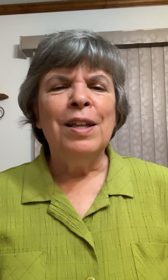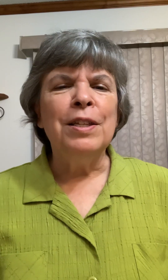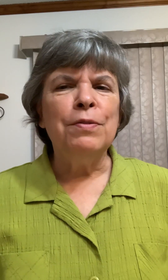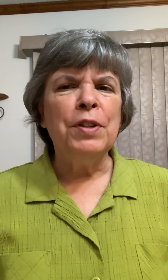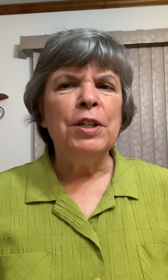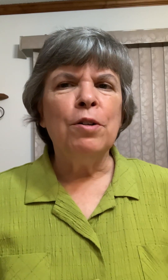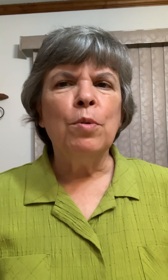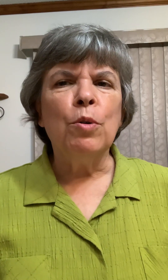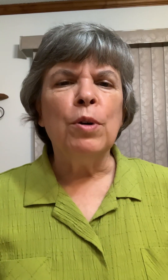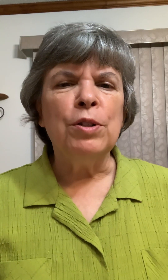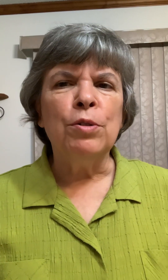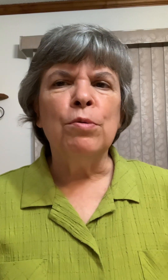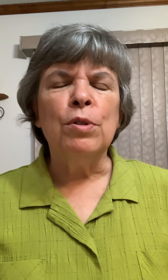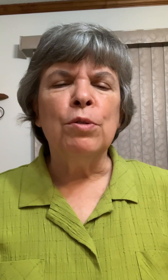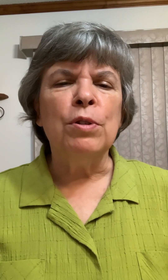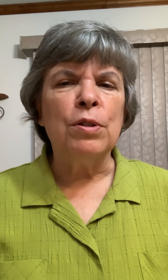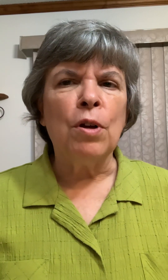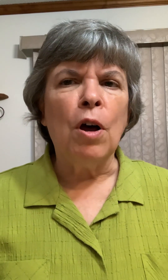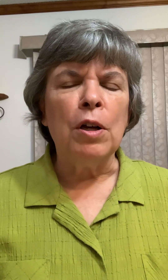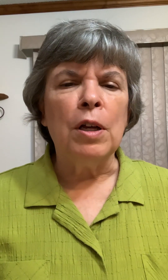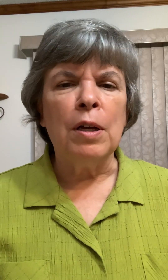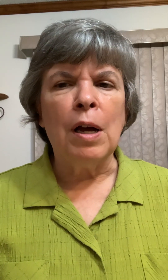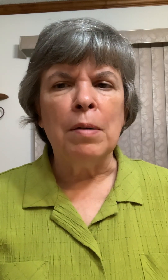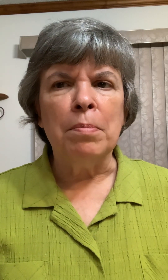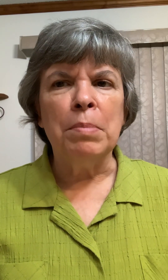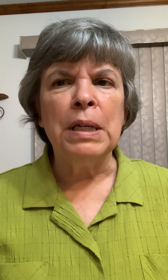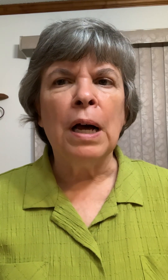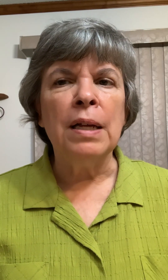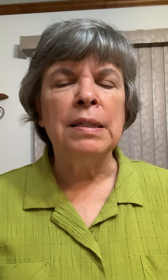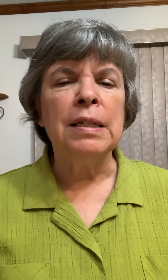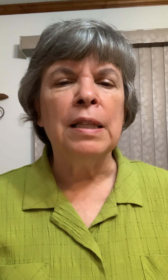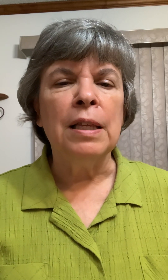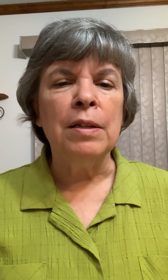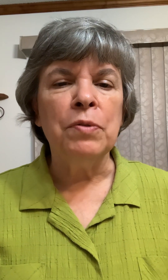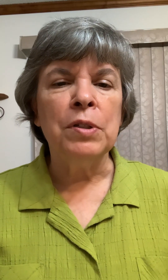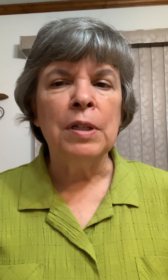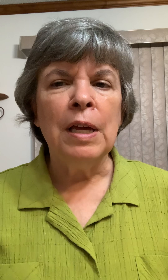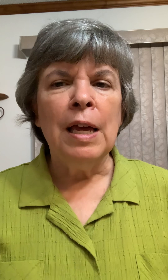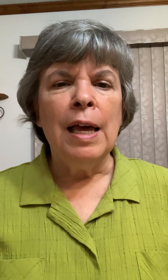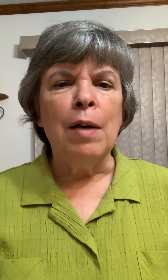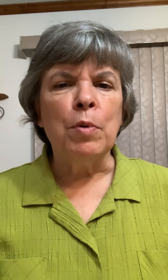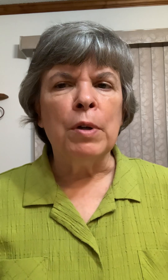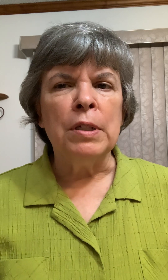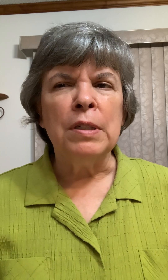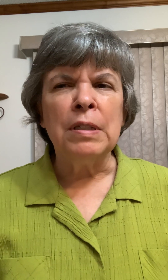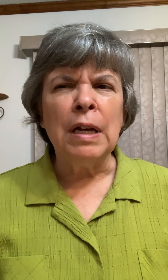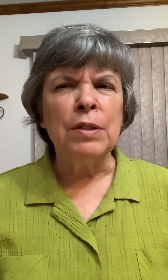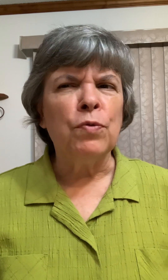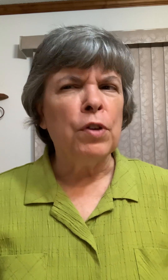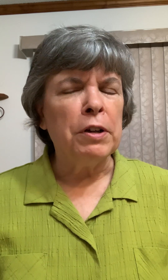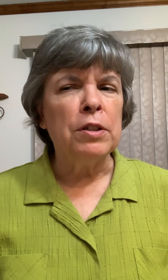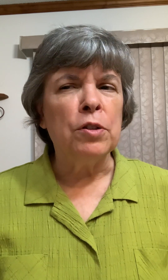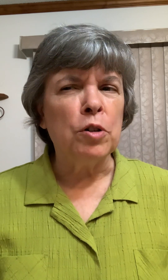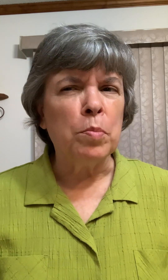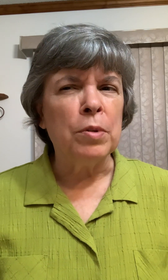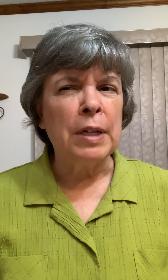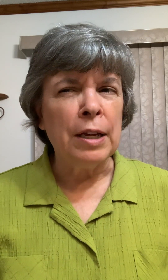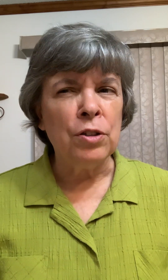In this video, we're going to do the song Because He Lives, and we're going to discuss various